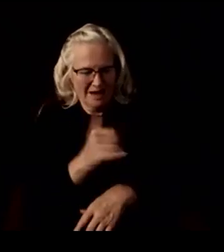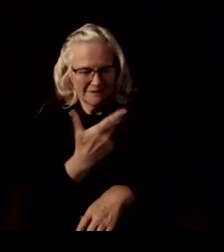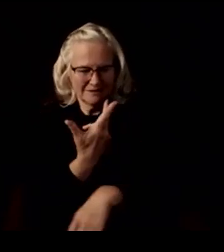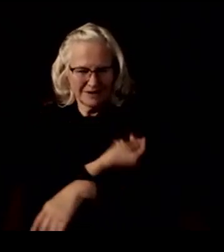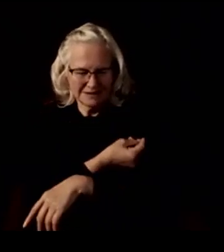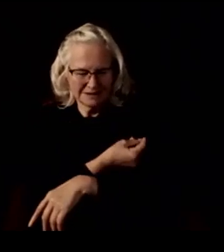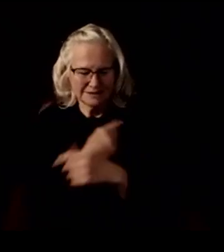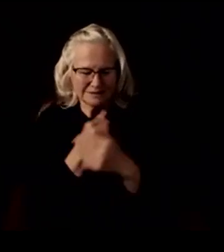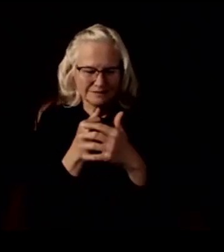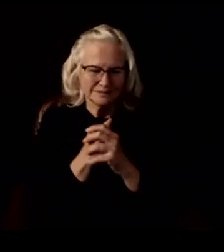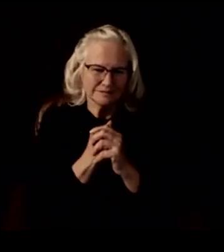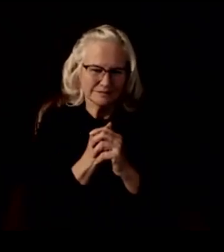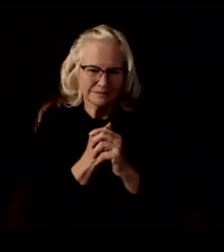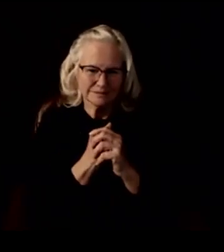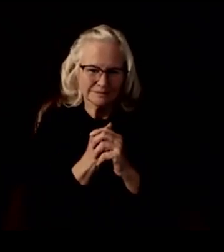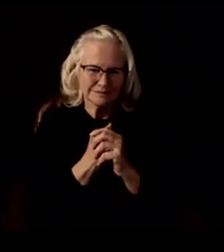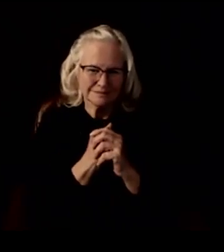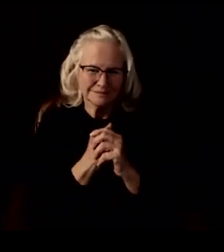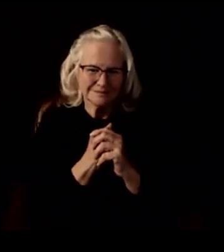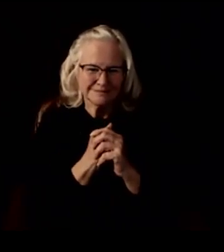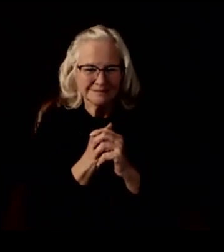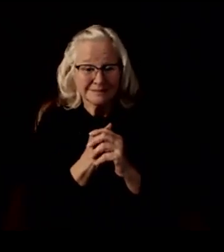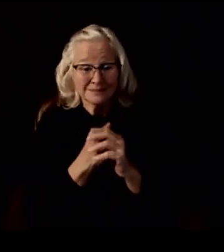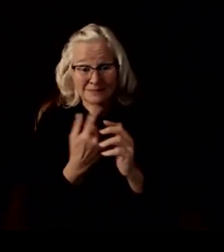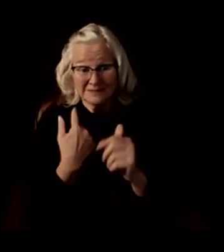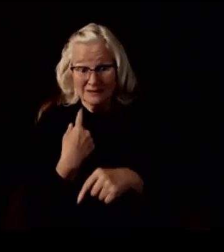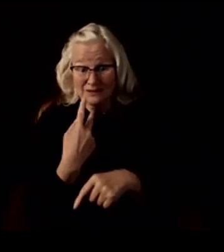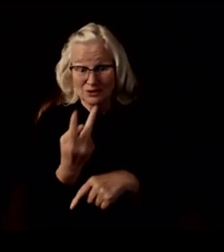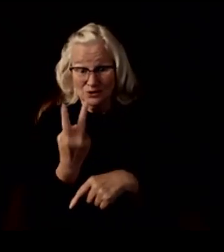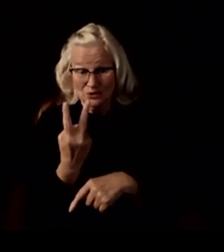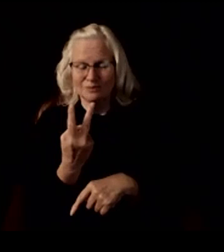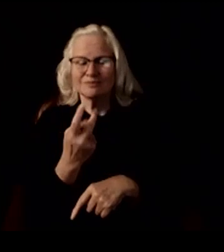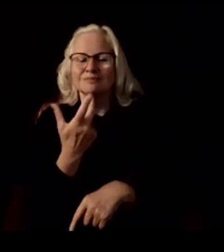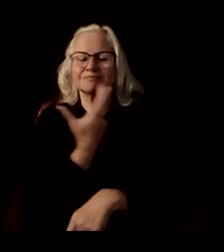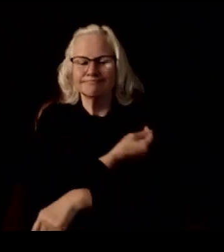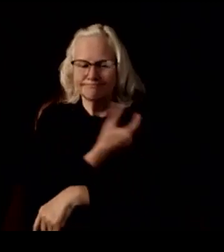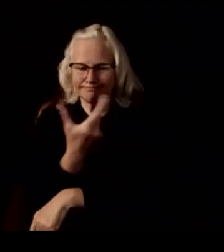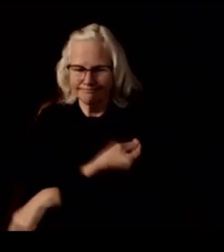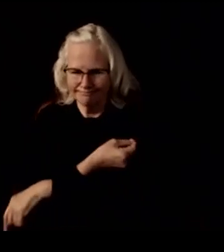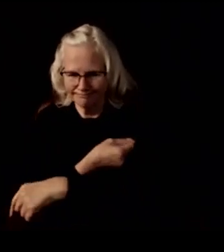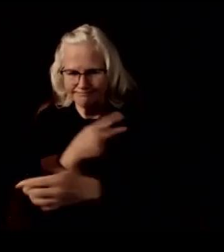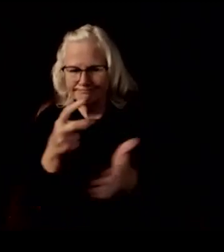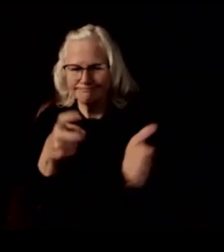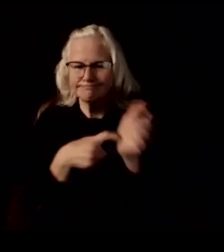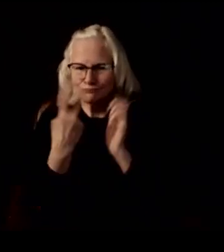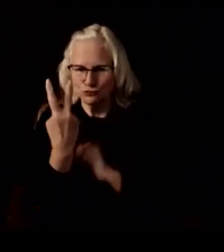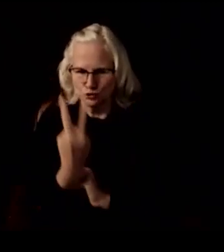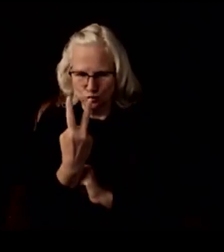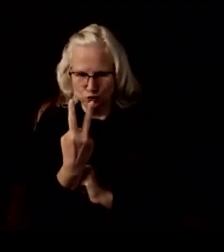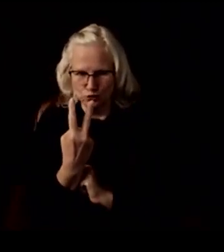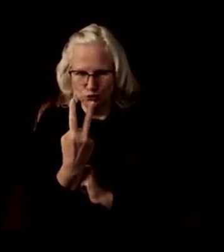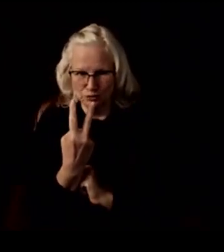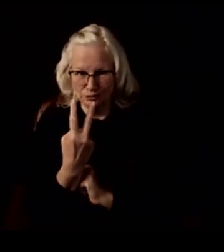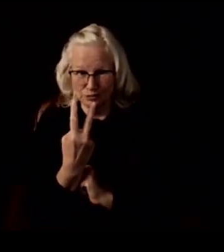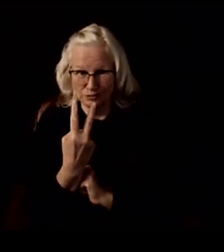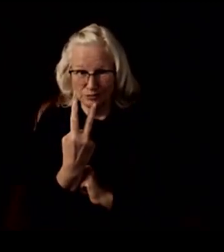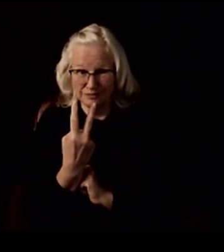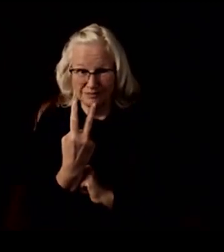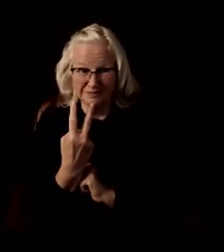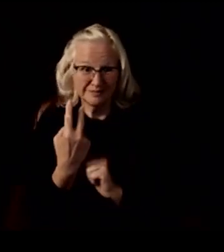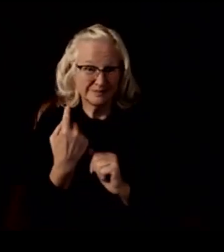that it will be a 2-dose vaccine. And so because there are multiple different manufacturers of the vaccine at this